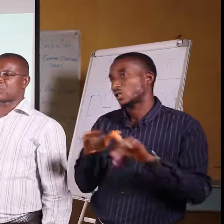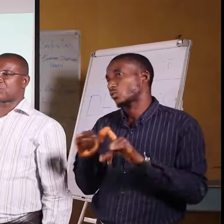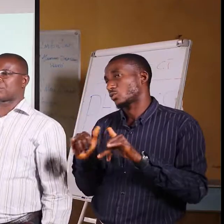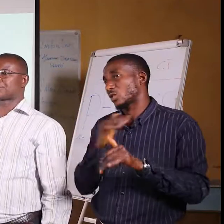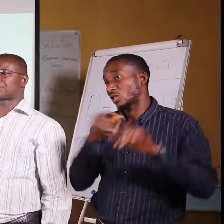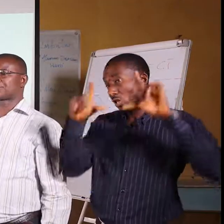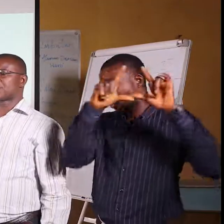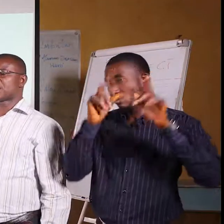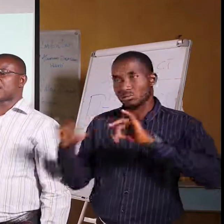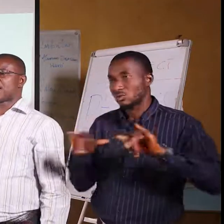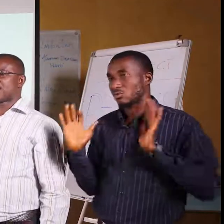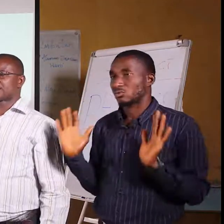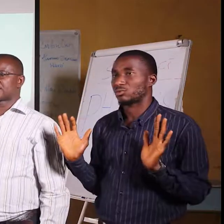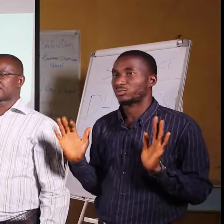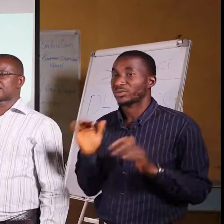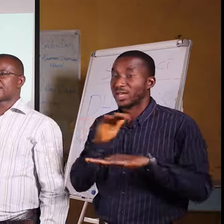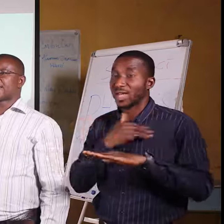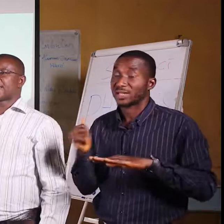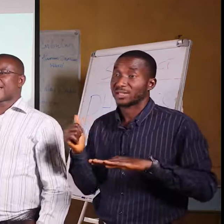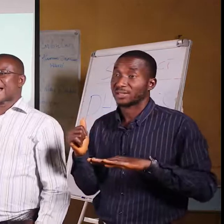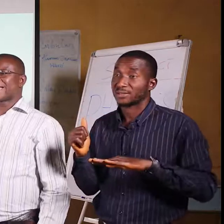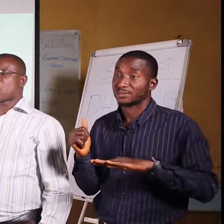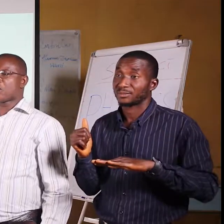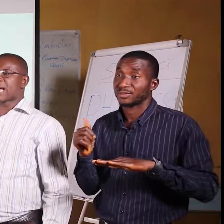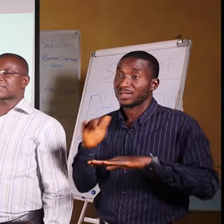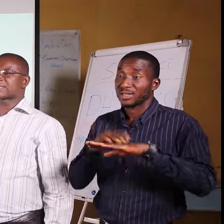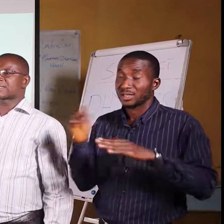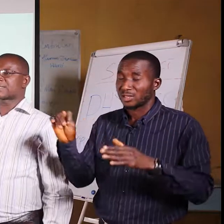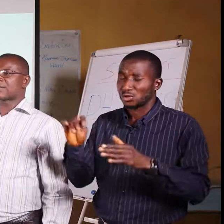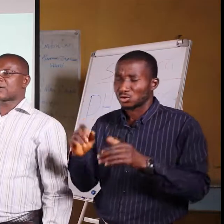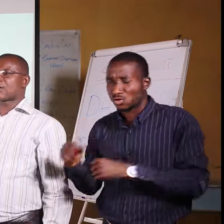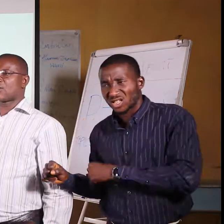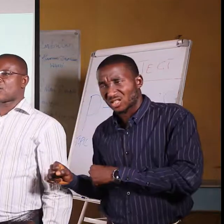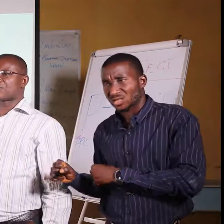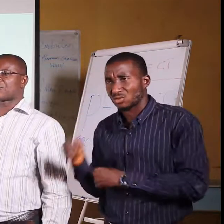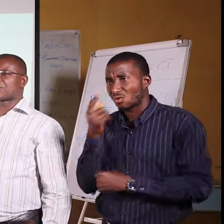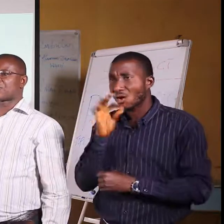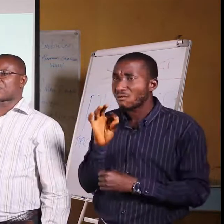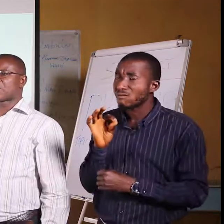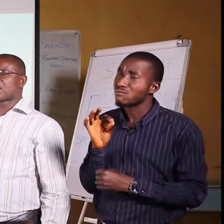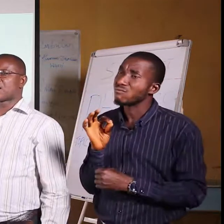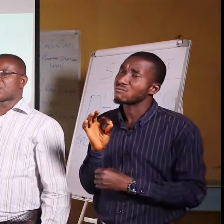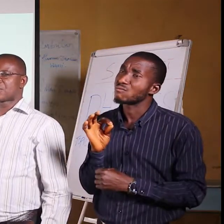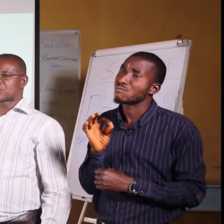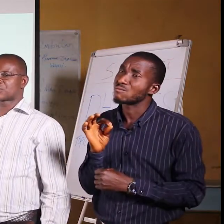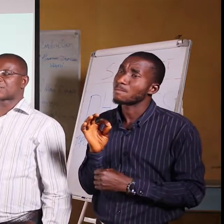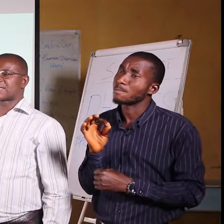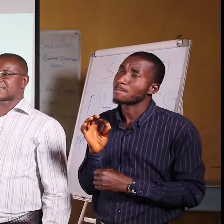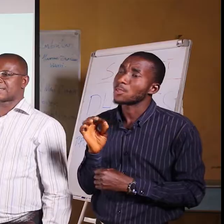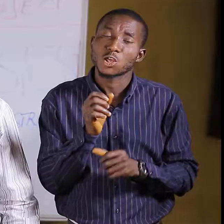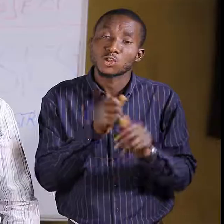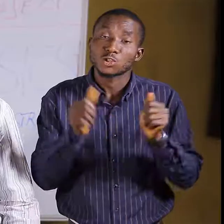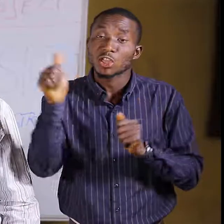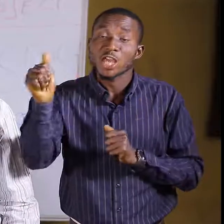also equal. And at the corners of such